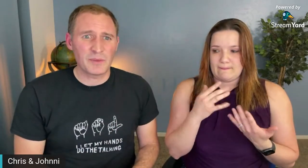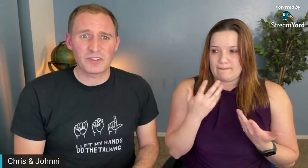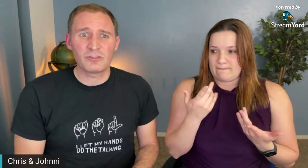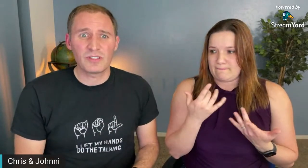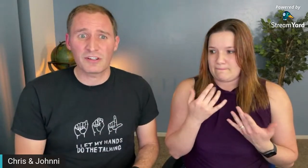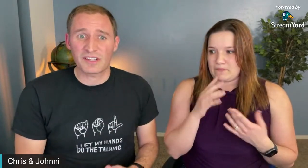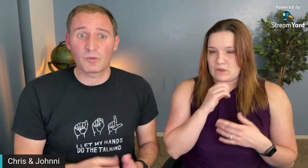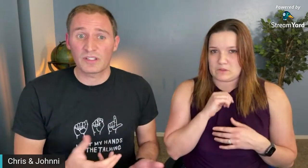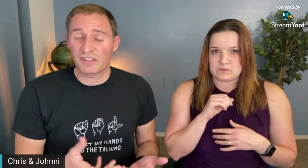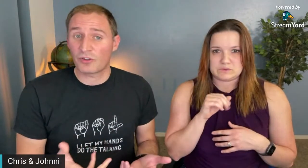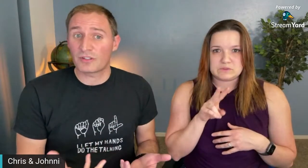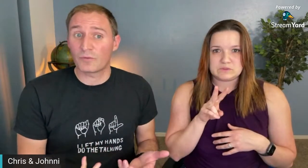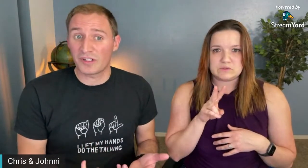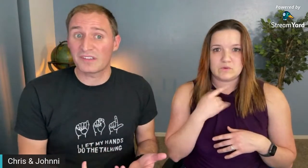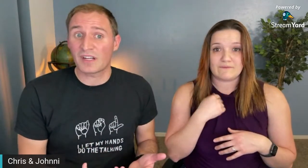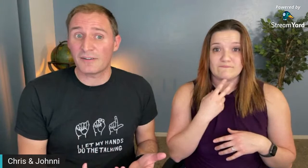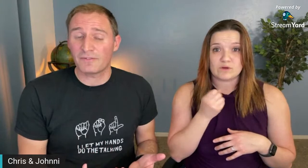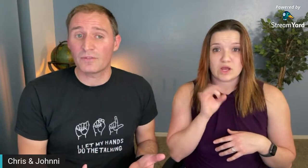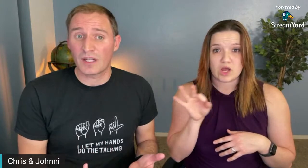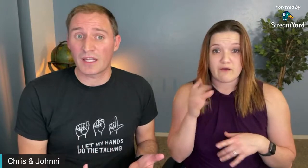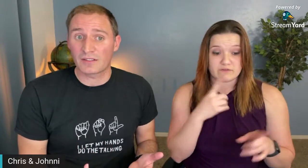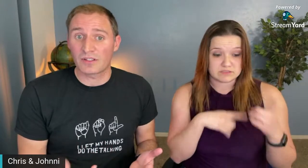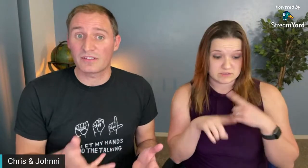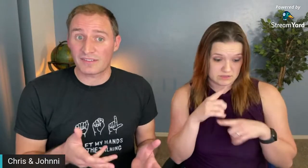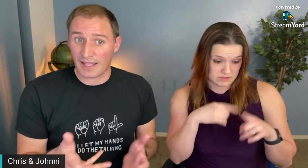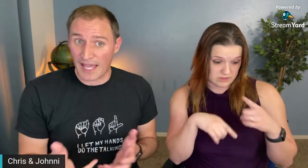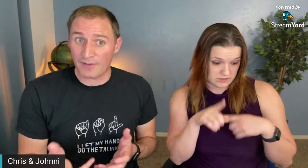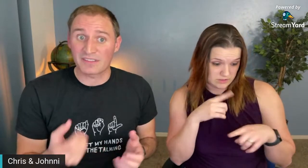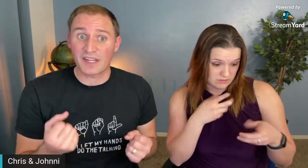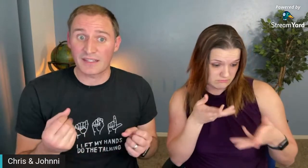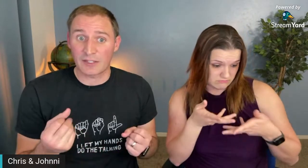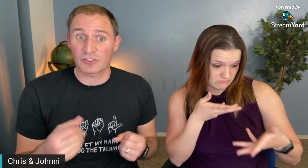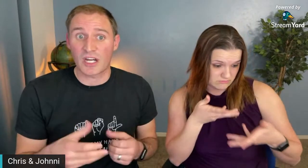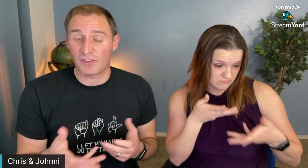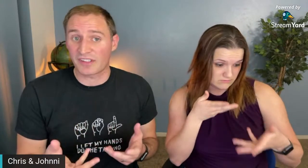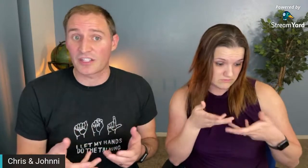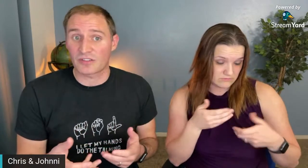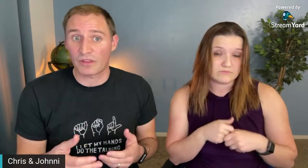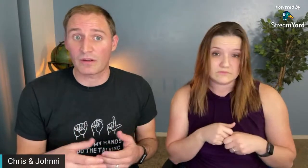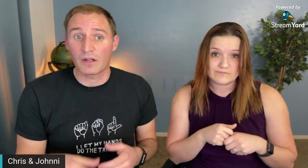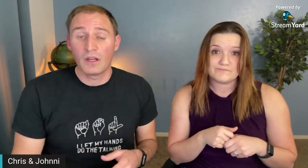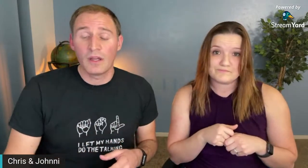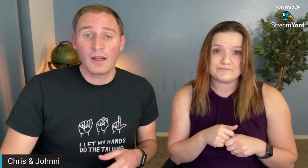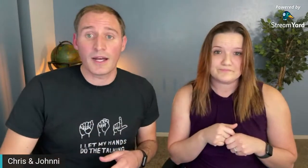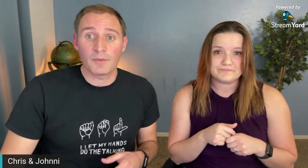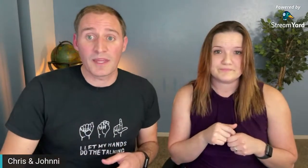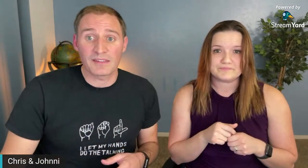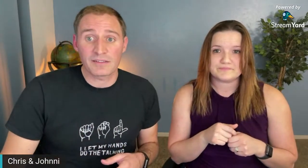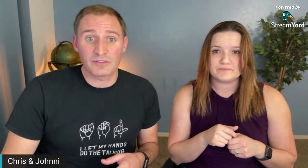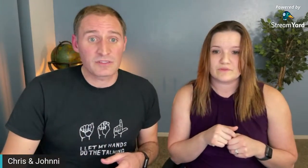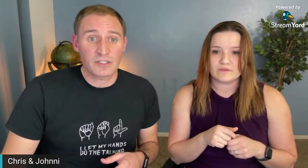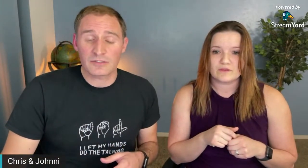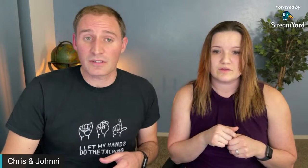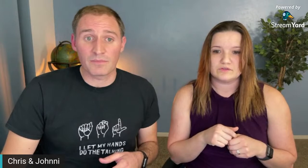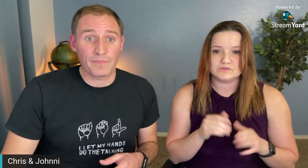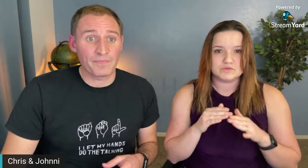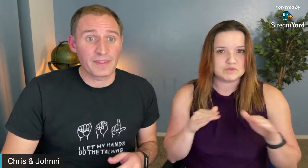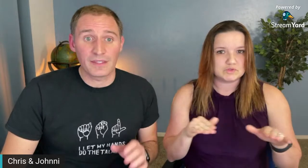maybe 2 years, we could just turn our voices off and just have a sign language conversation with her. And so children, if